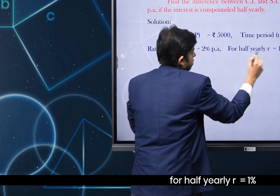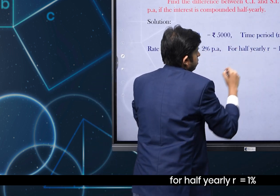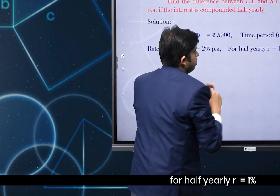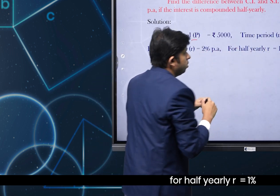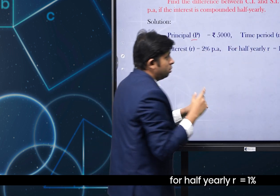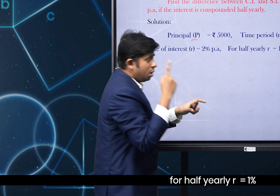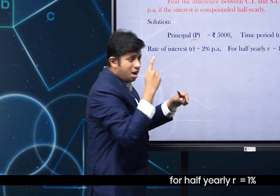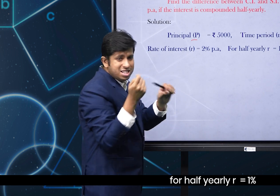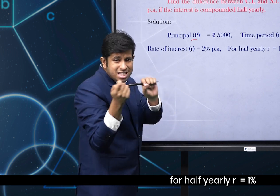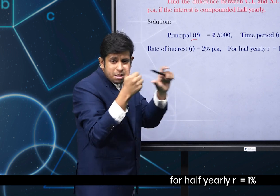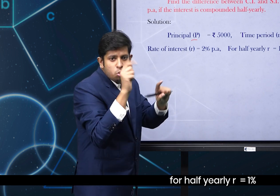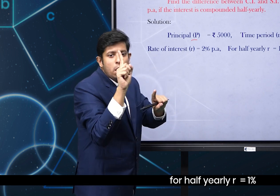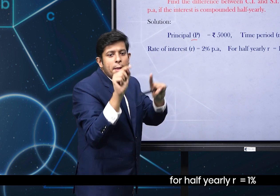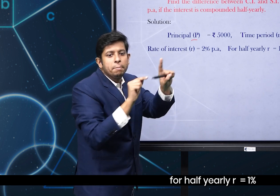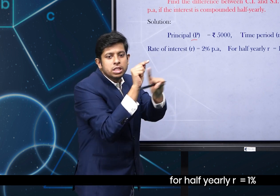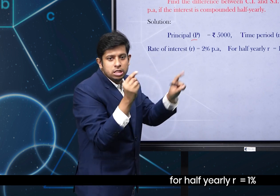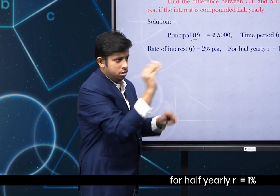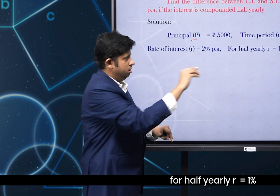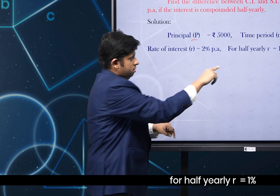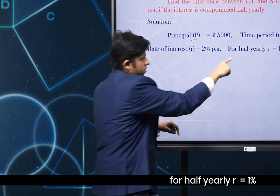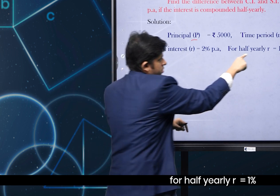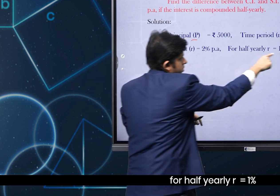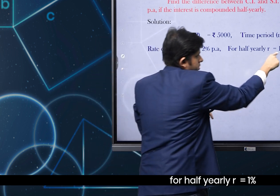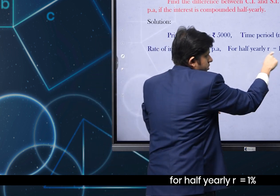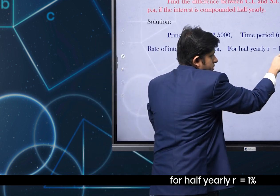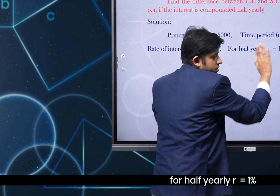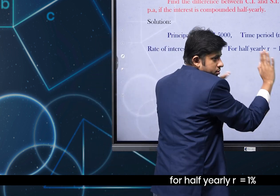for half yearly R is equal to 1%.